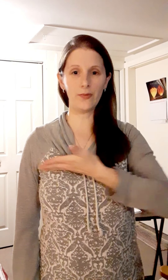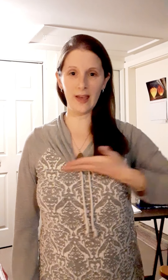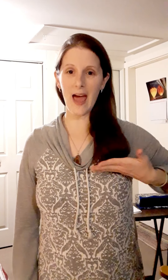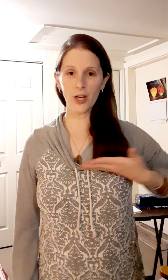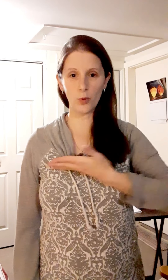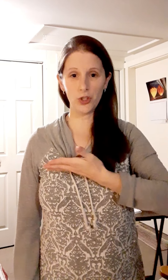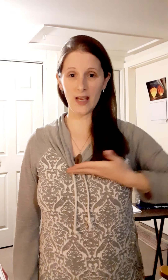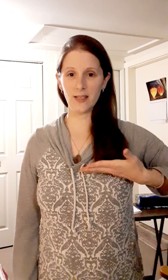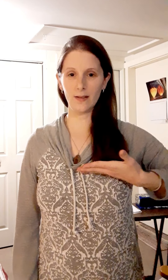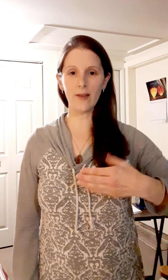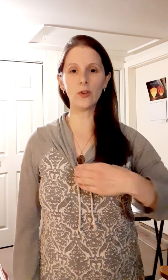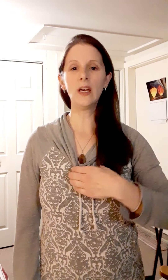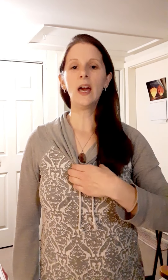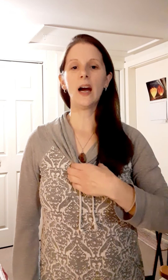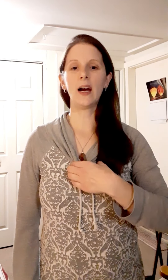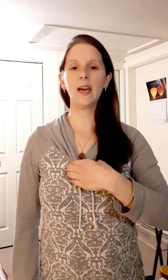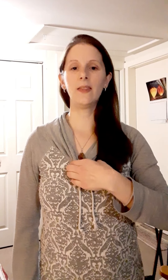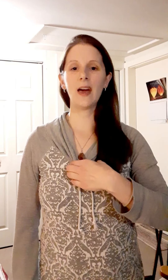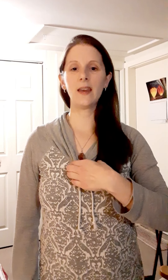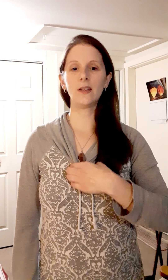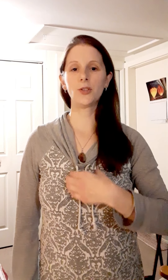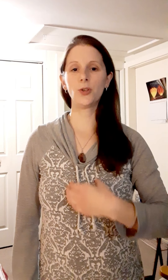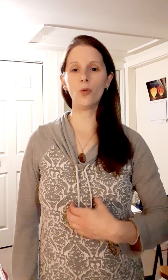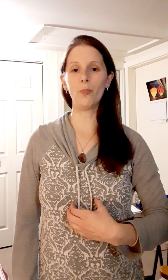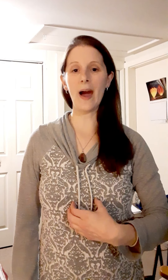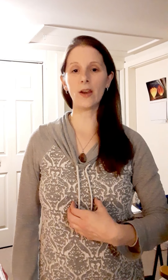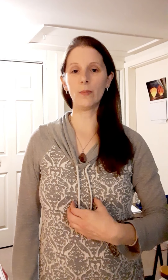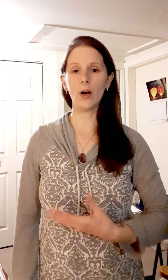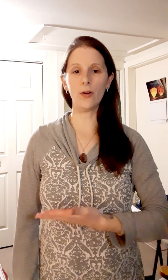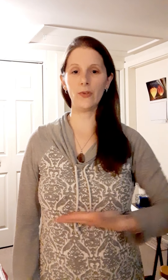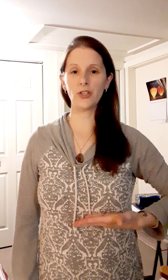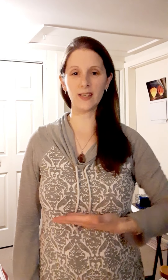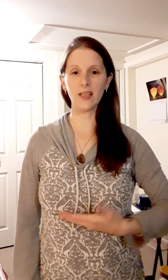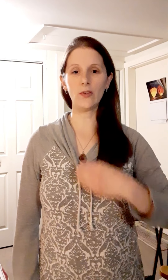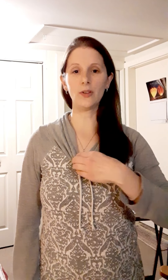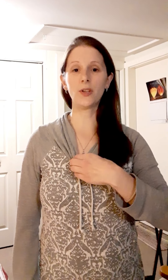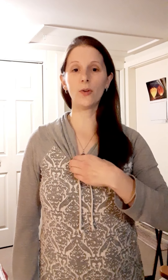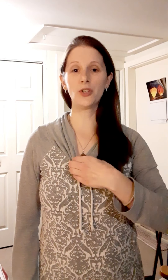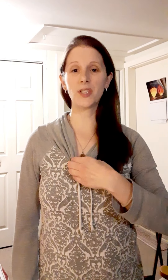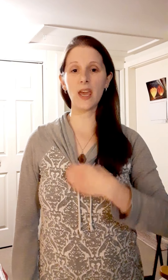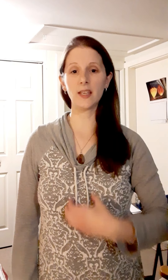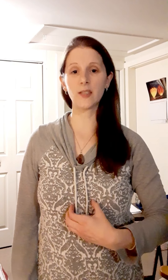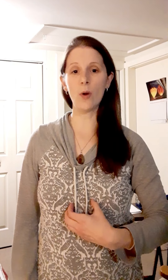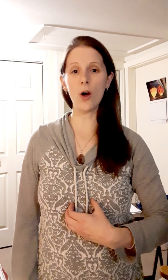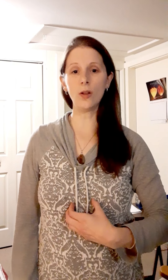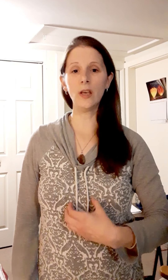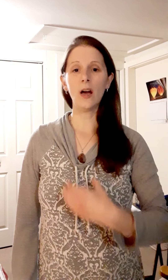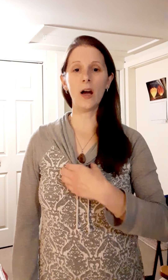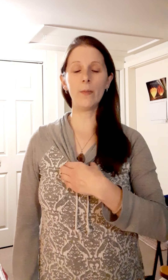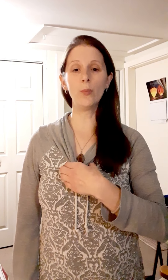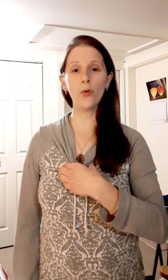like actual chest level, and then to bottom of chest level. So just a small